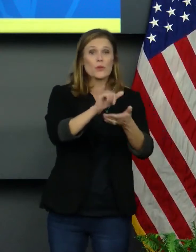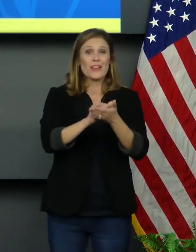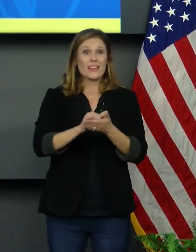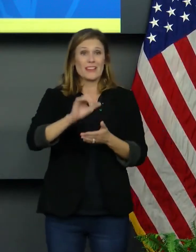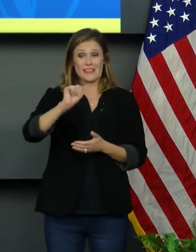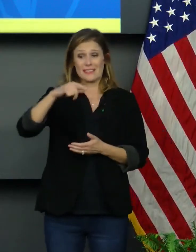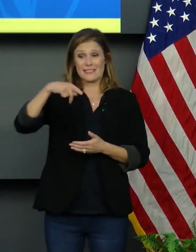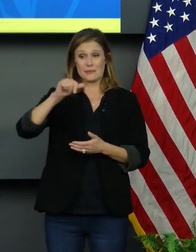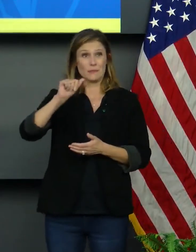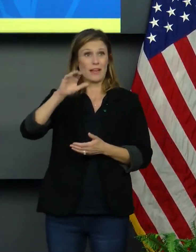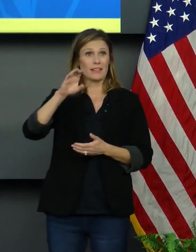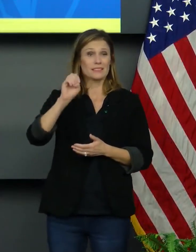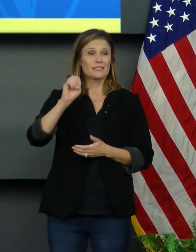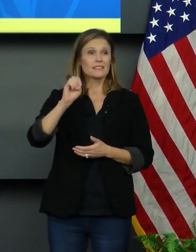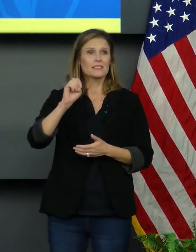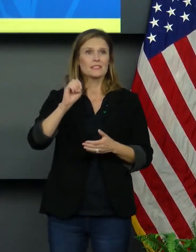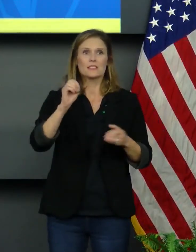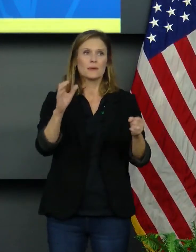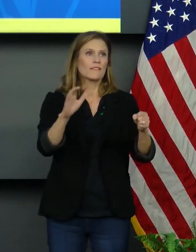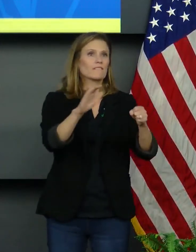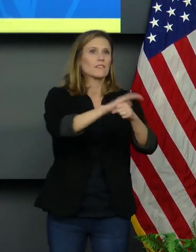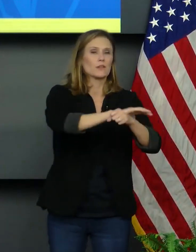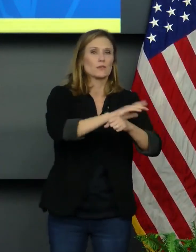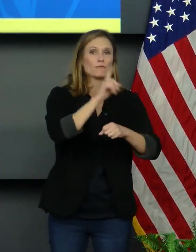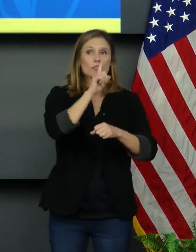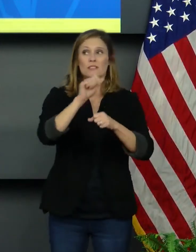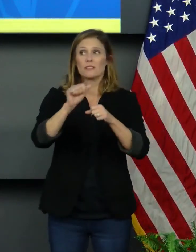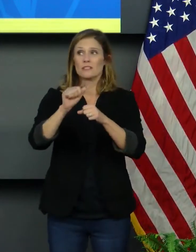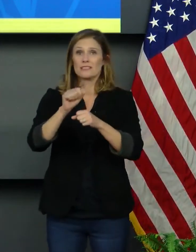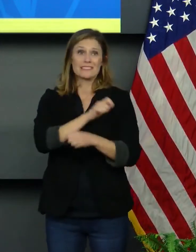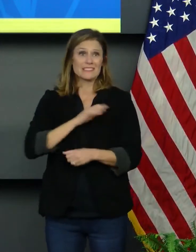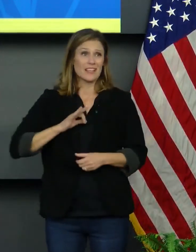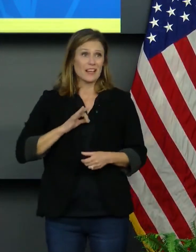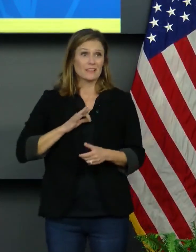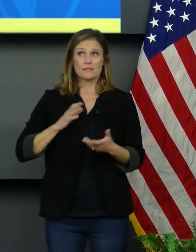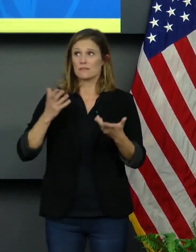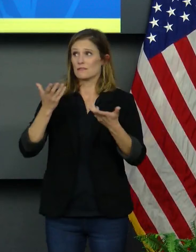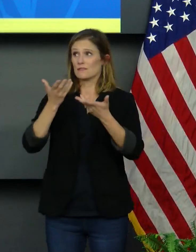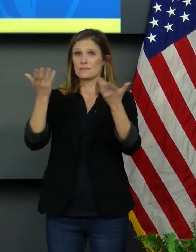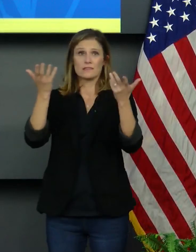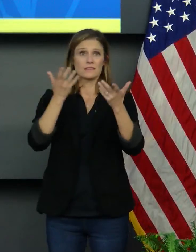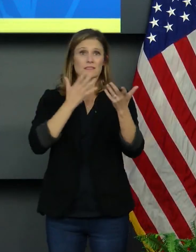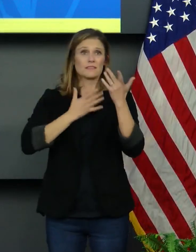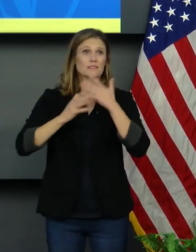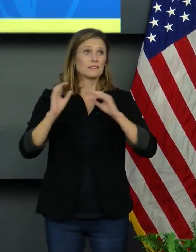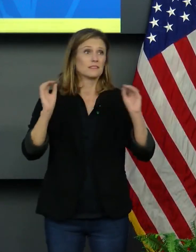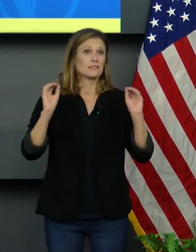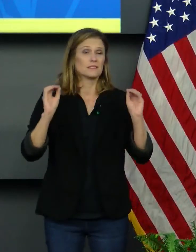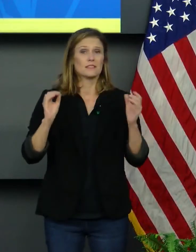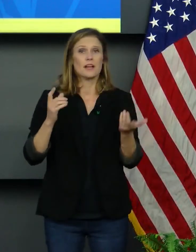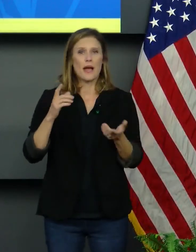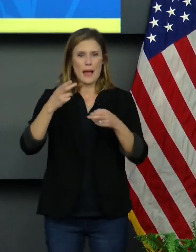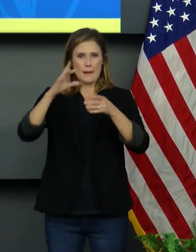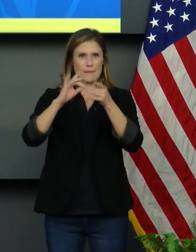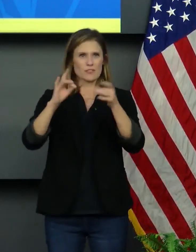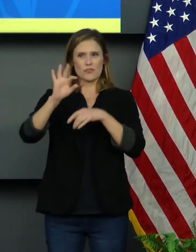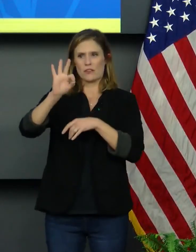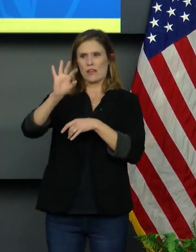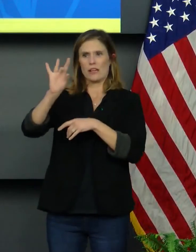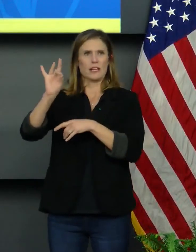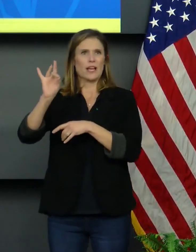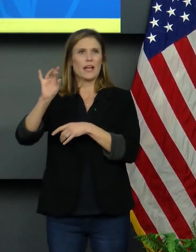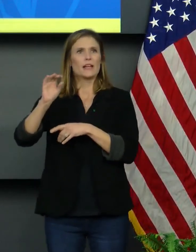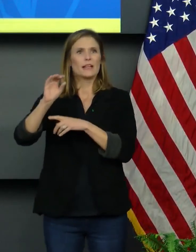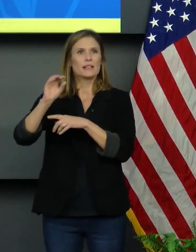is being filled up, and we really have no more staff to pull from. I mentioned the 98 patients at